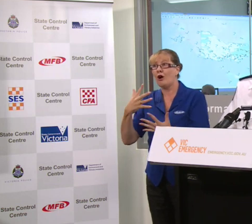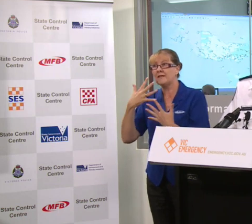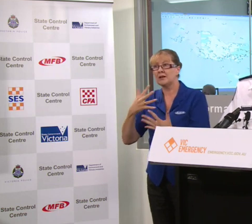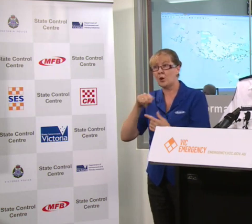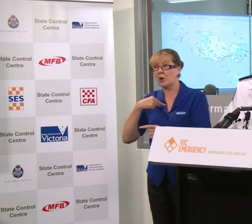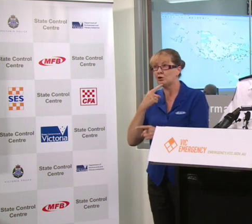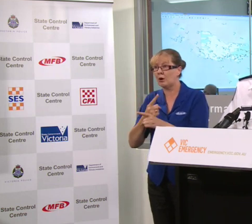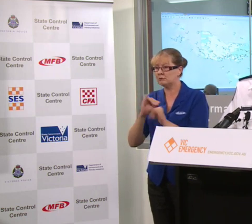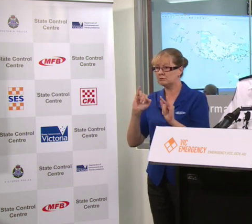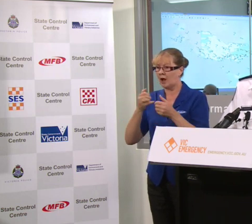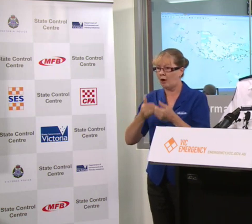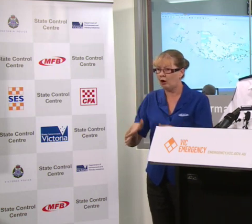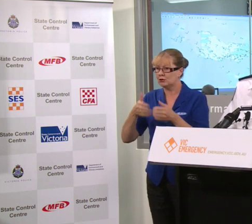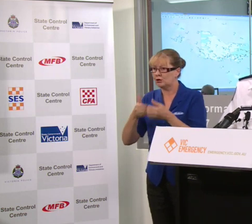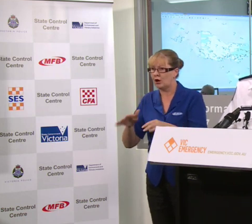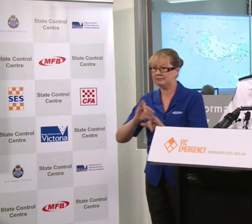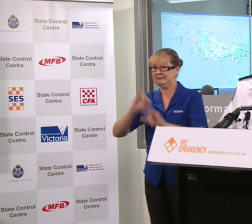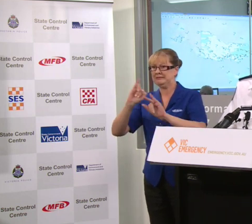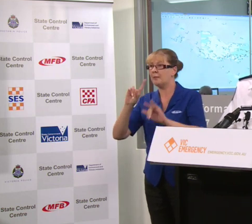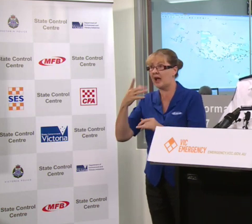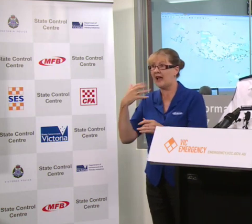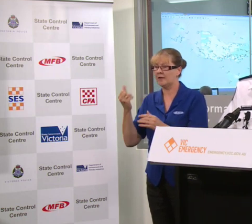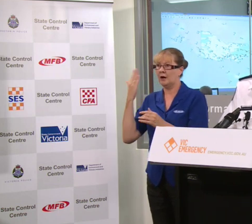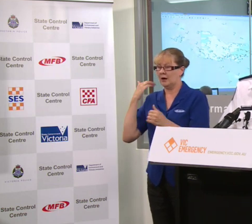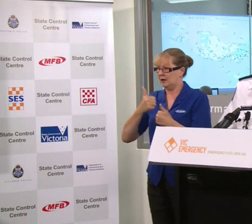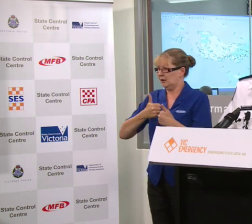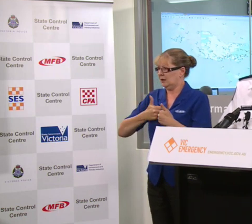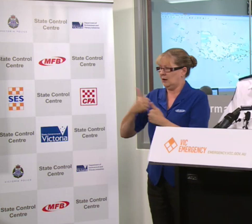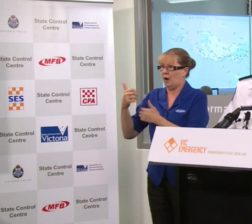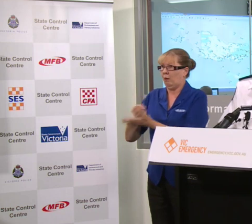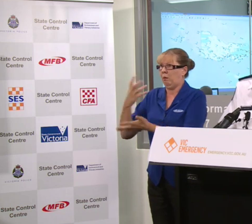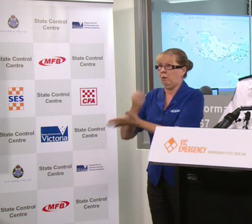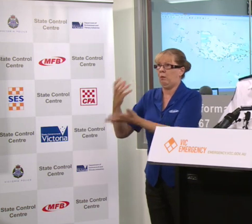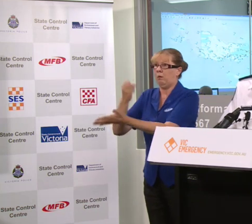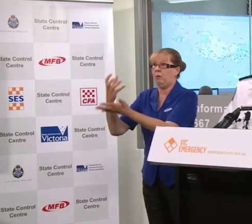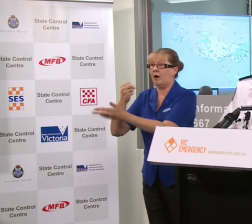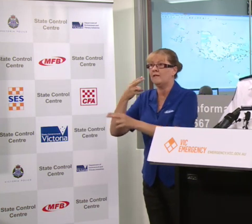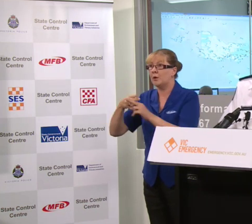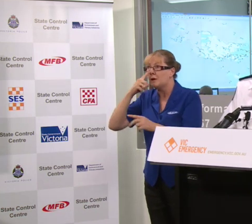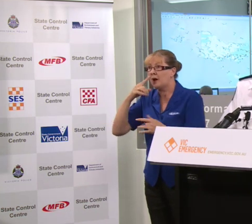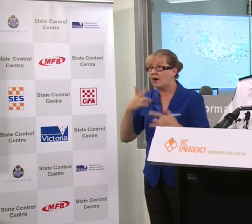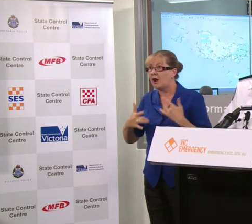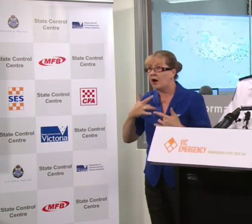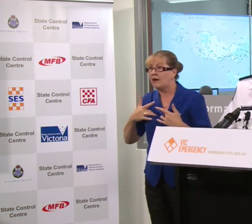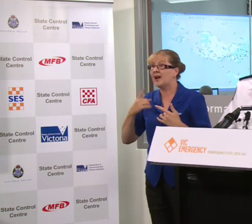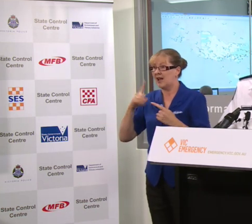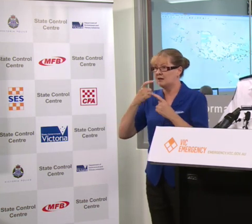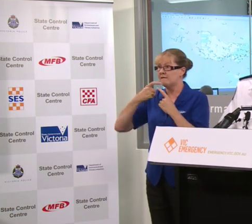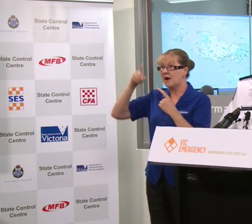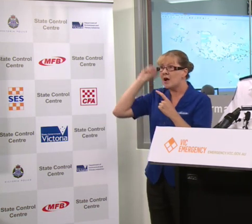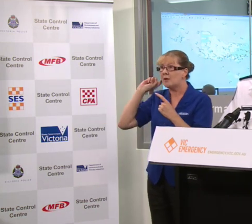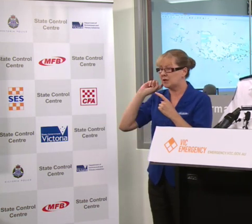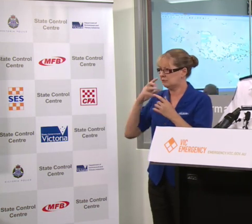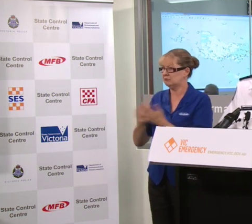there has been significant saves and extremely good work done by not only community members, but fire brigades. And